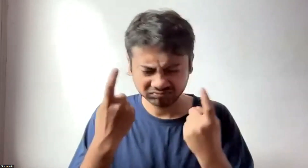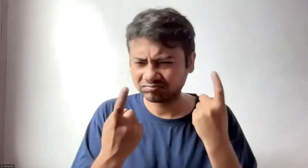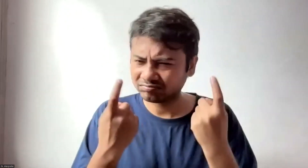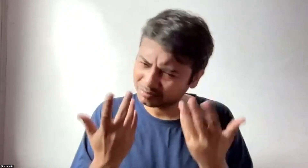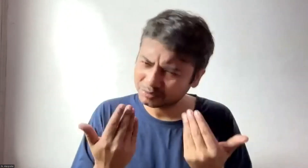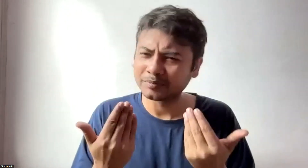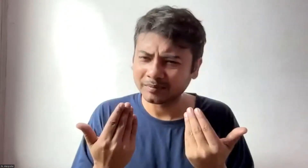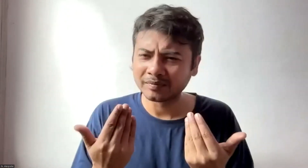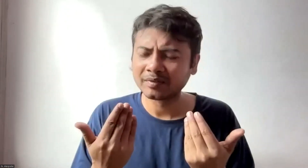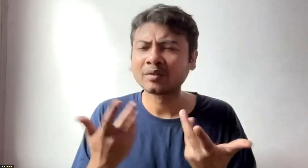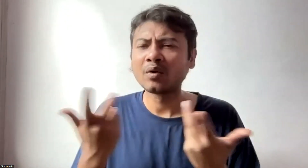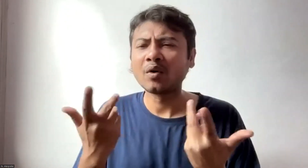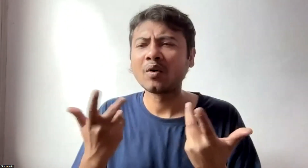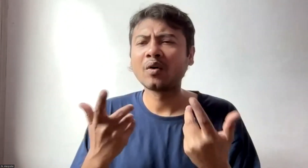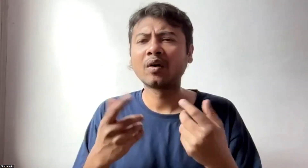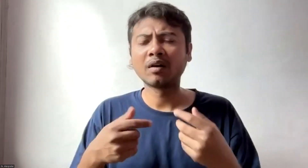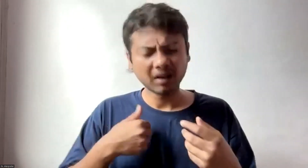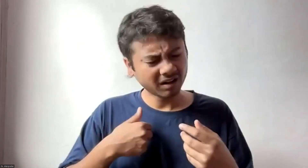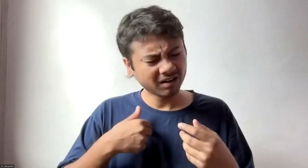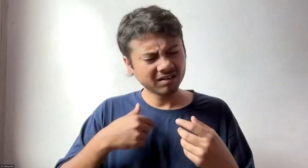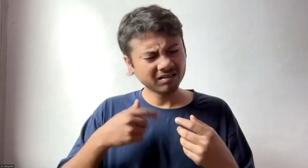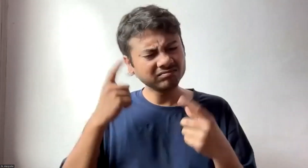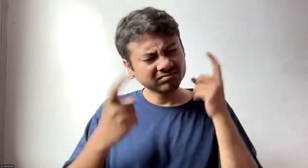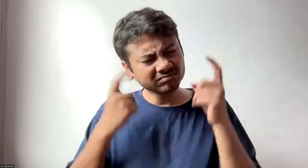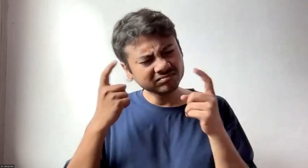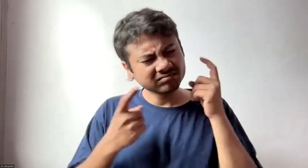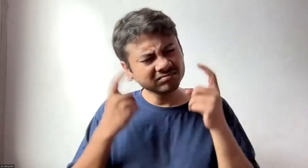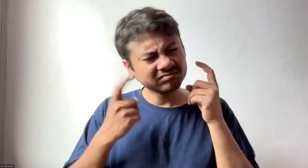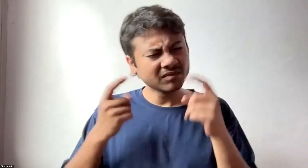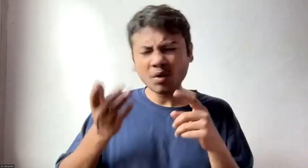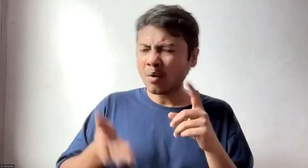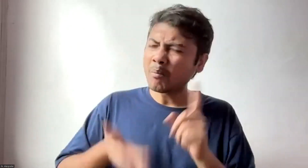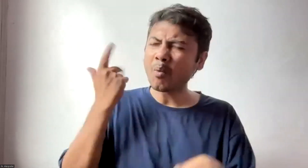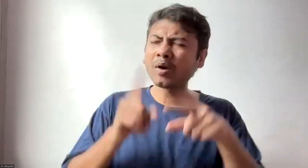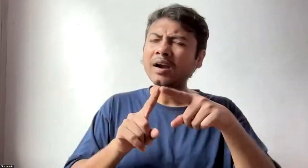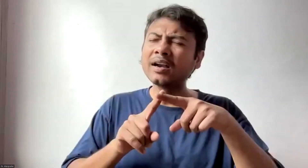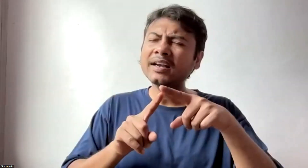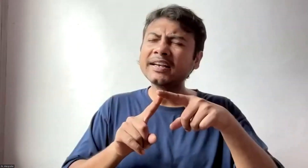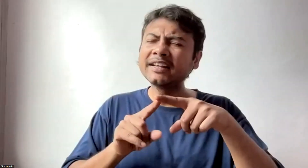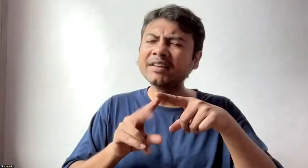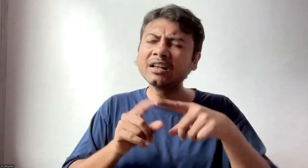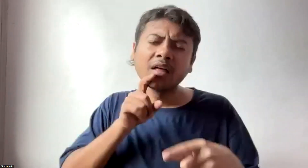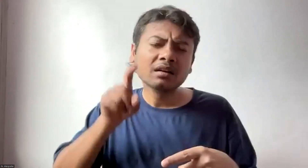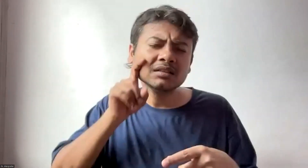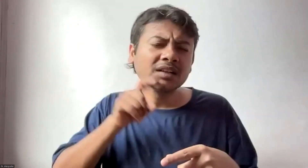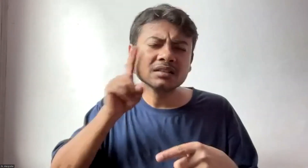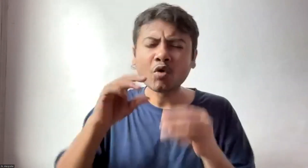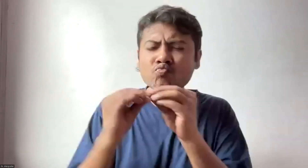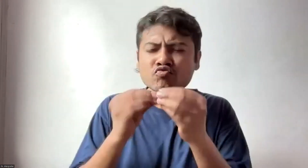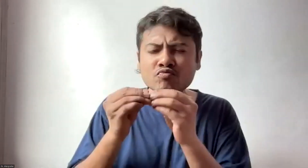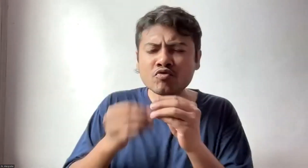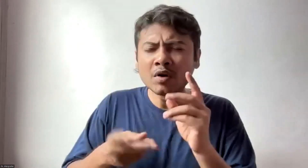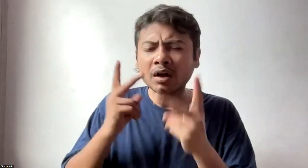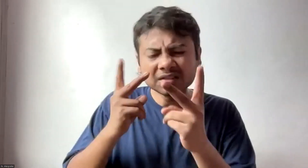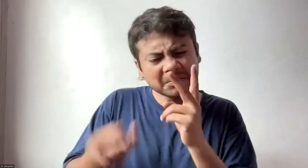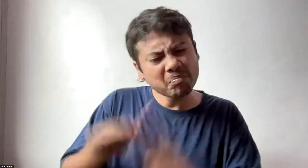like watching some kind of violent movie or sexual movie on the TV? Are you getting slowly attracted towards those things? So